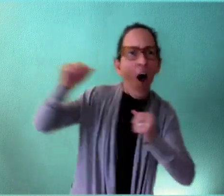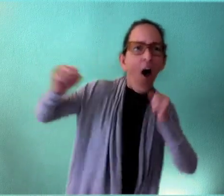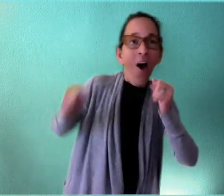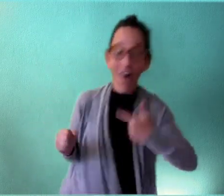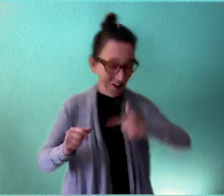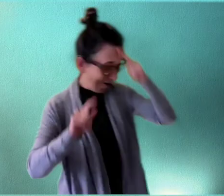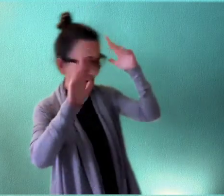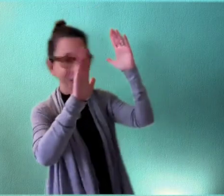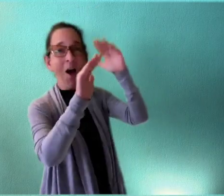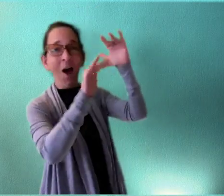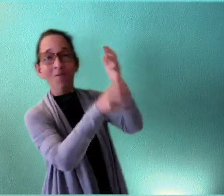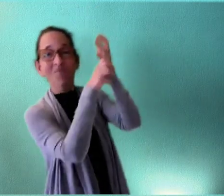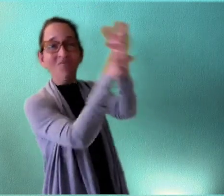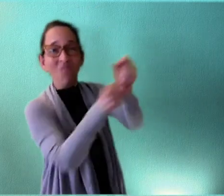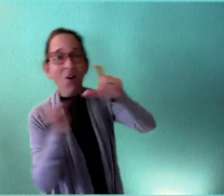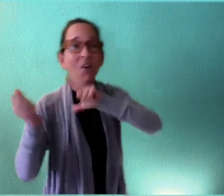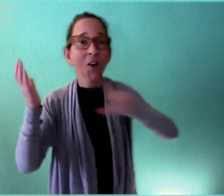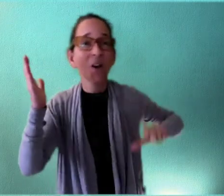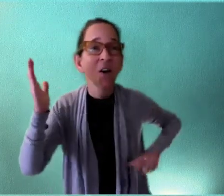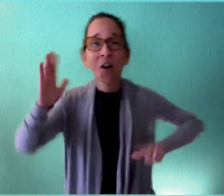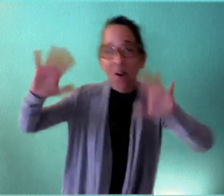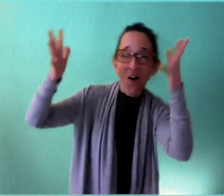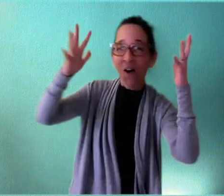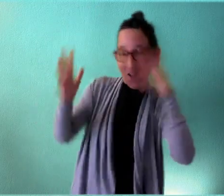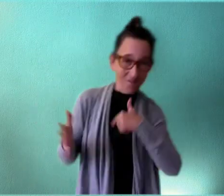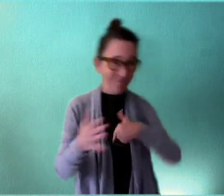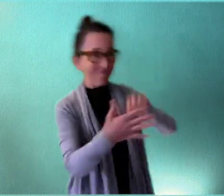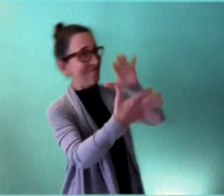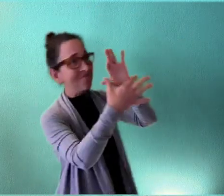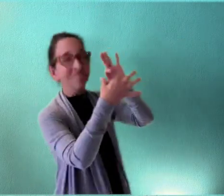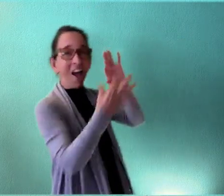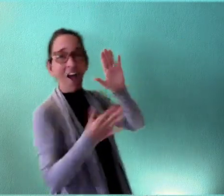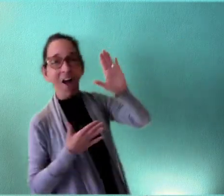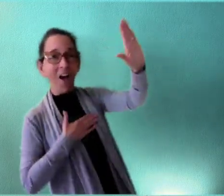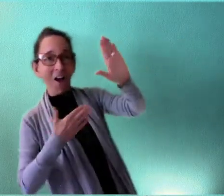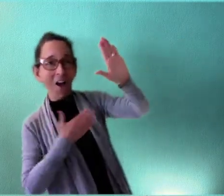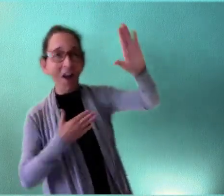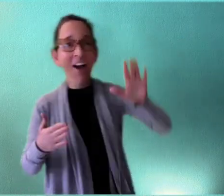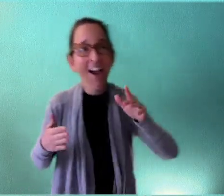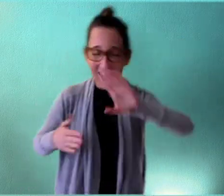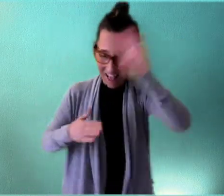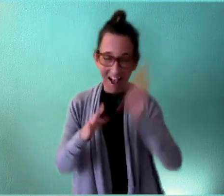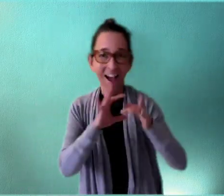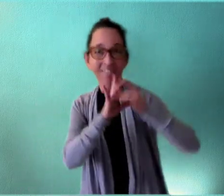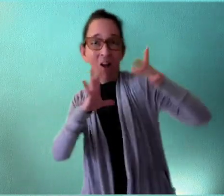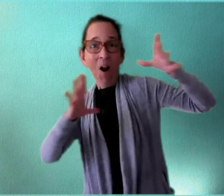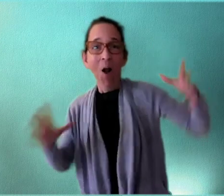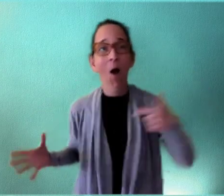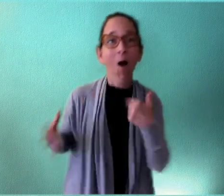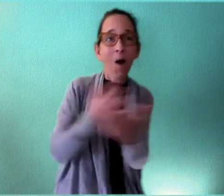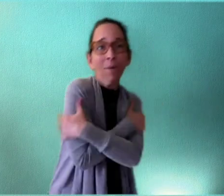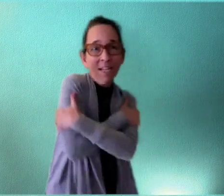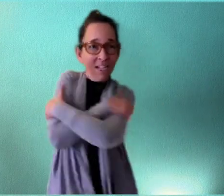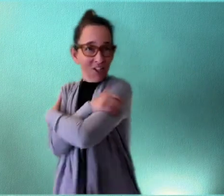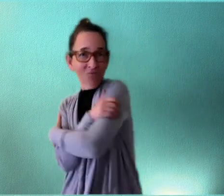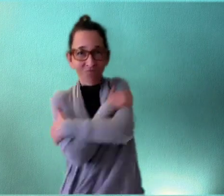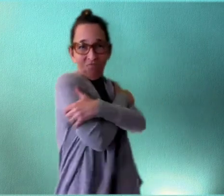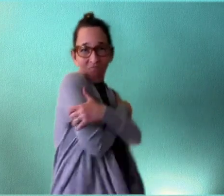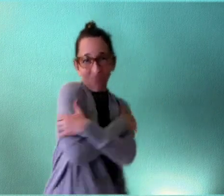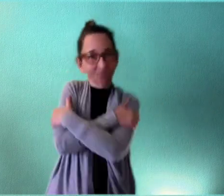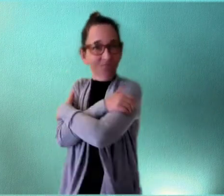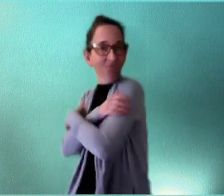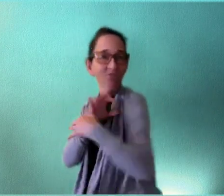My hope is in the Lord, I belong to Him. He will never let me